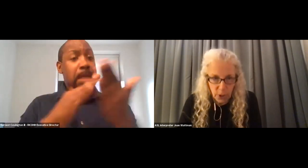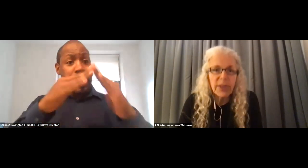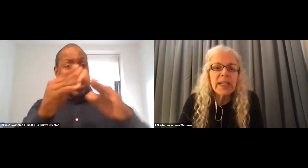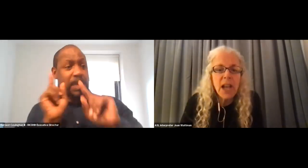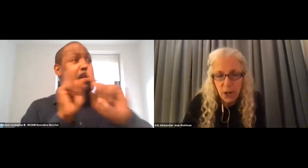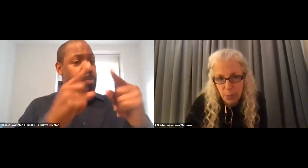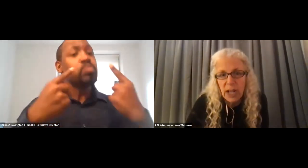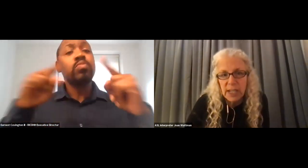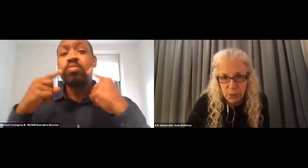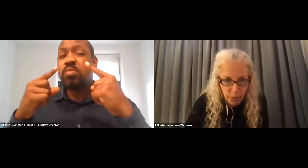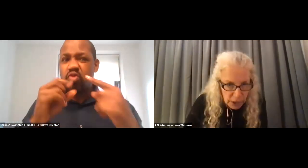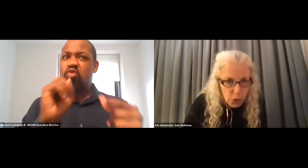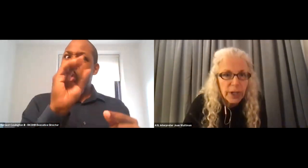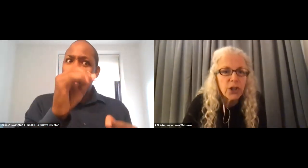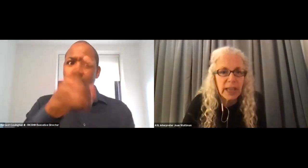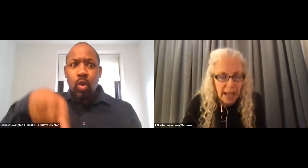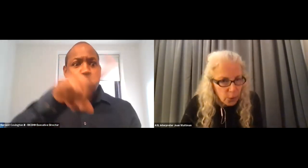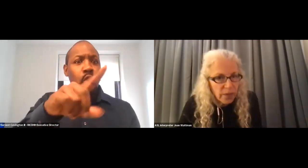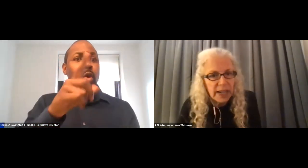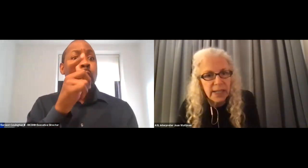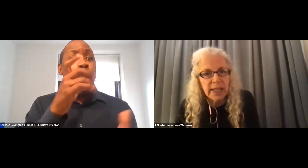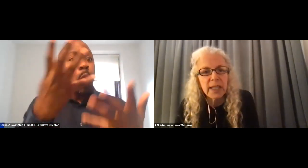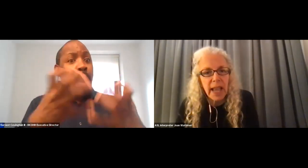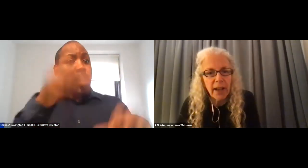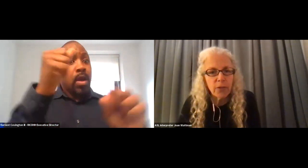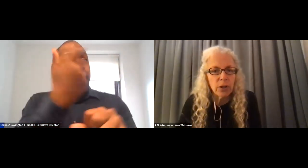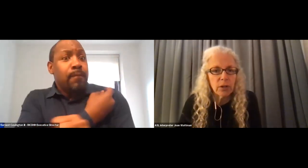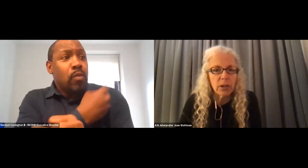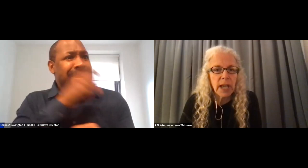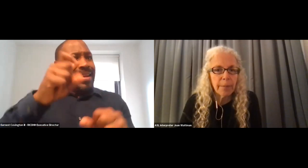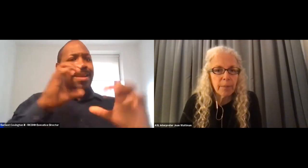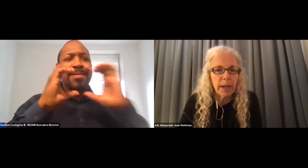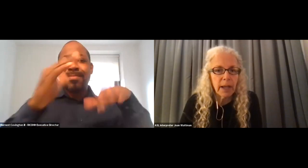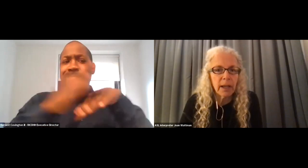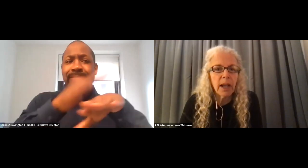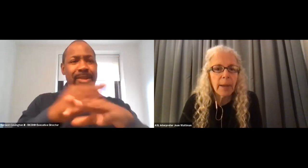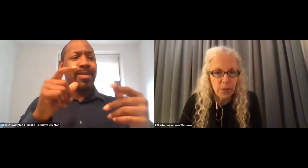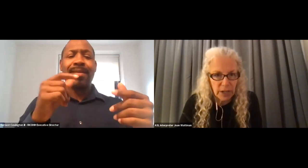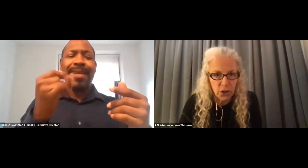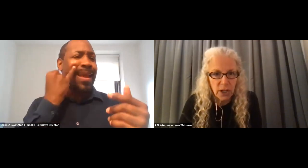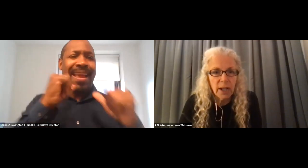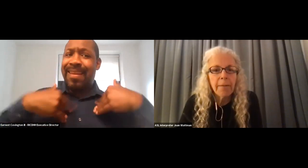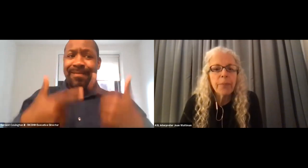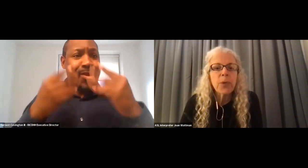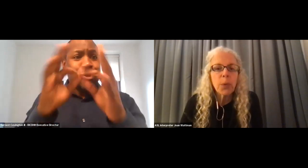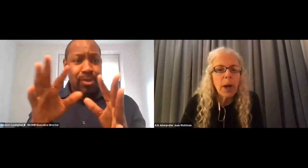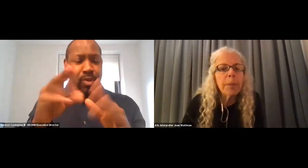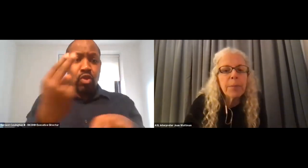throughout the entire process, from registration to the actual vaccine to the after time observation. We want people